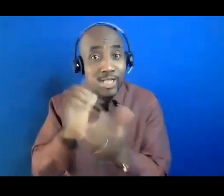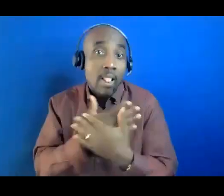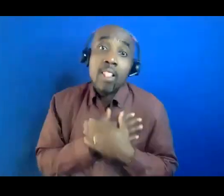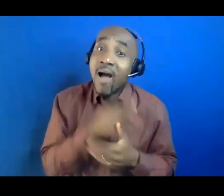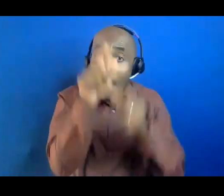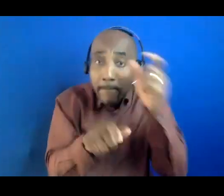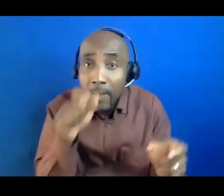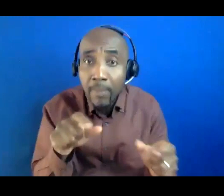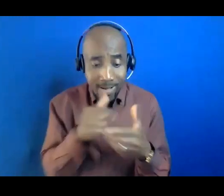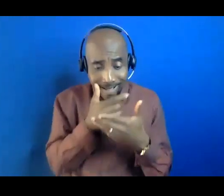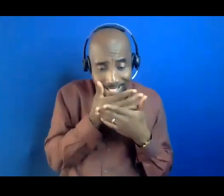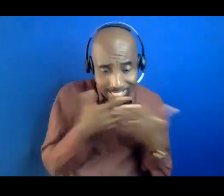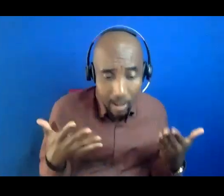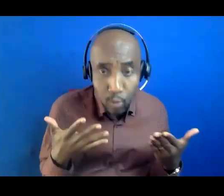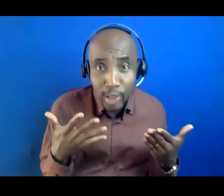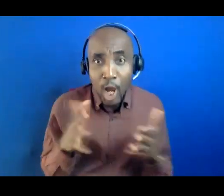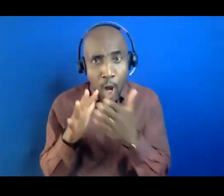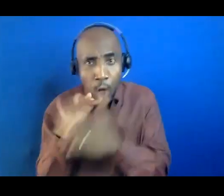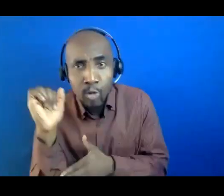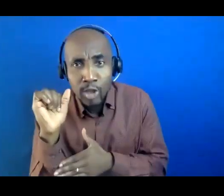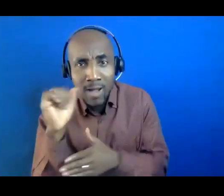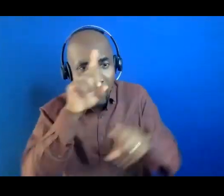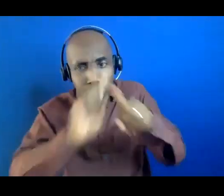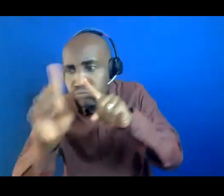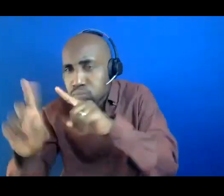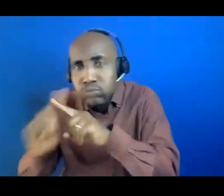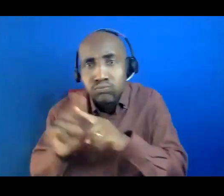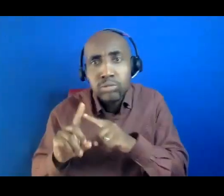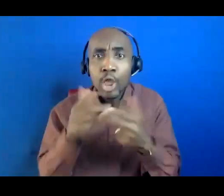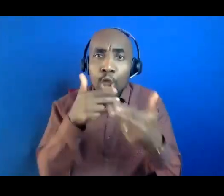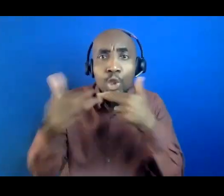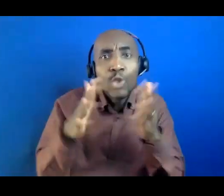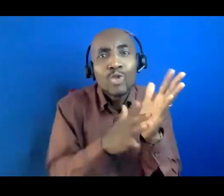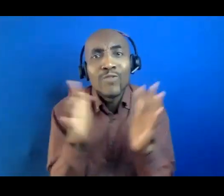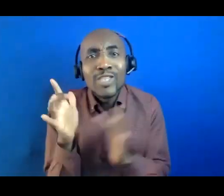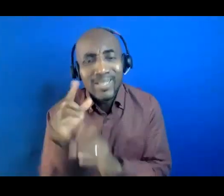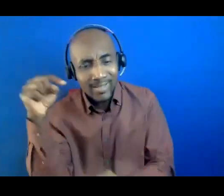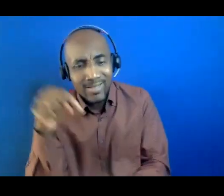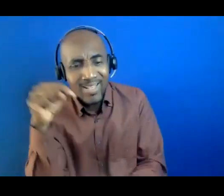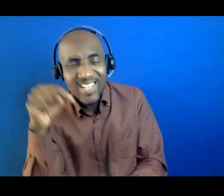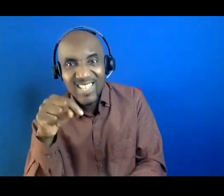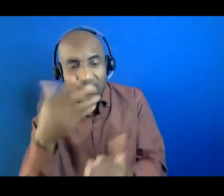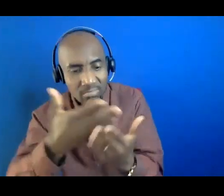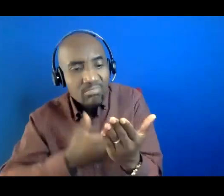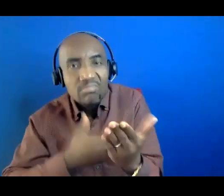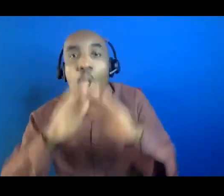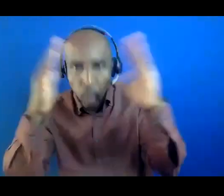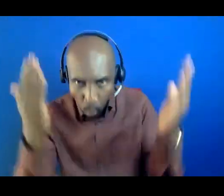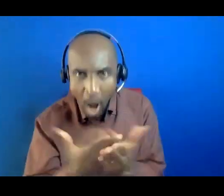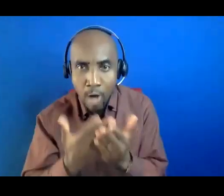Jesus loves all cultures. The gospel of Jesus Christ is for the